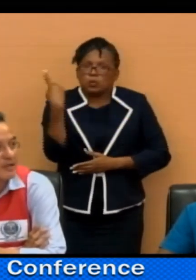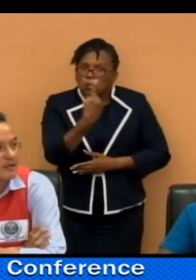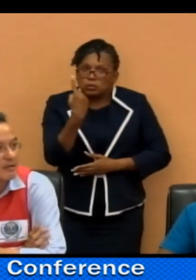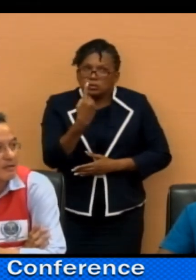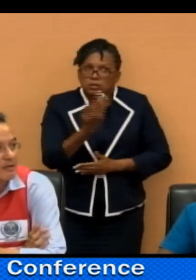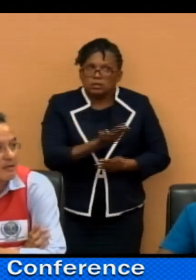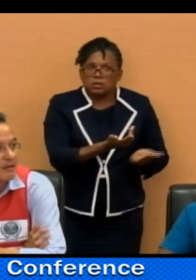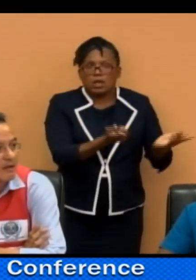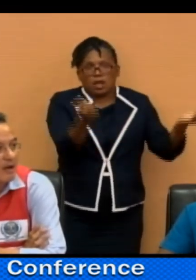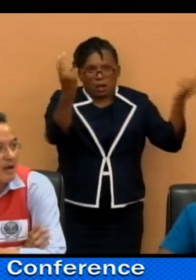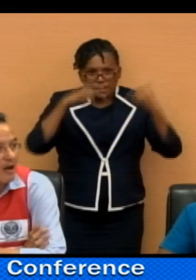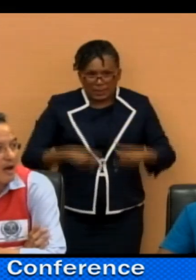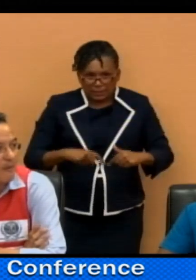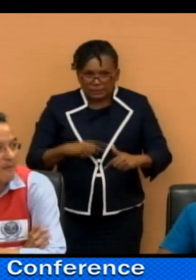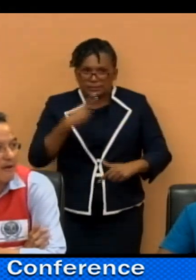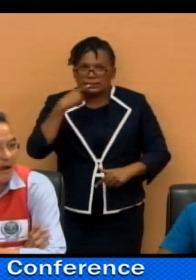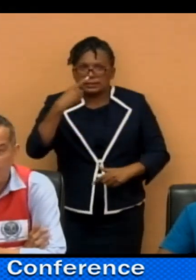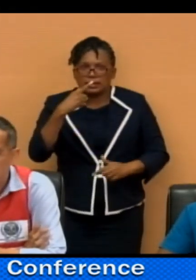positive tests.